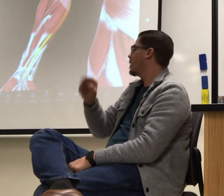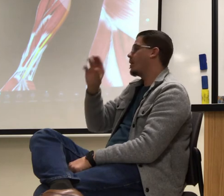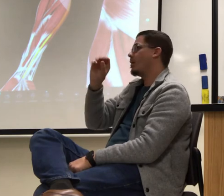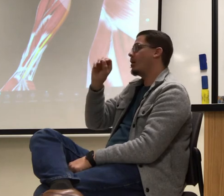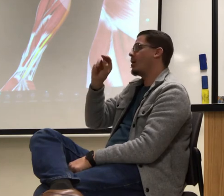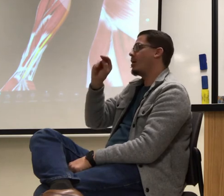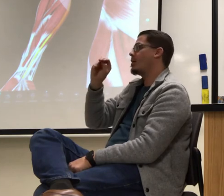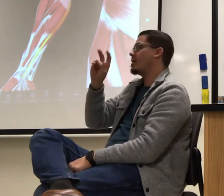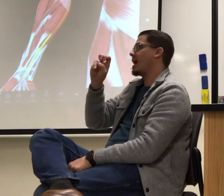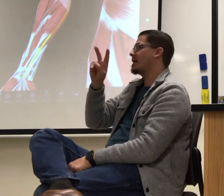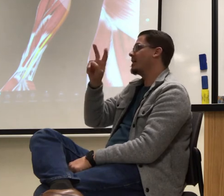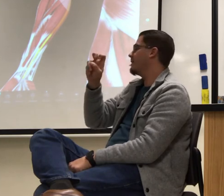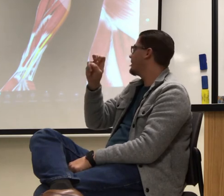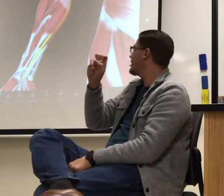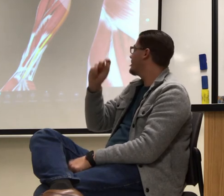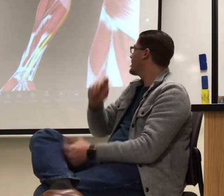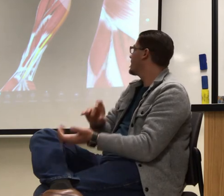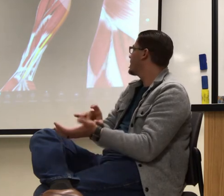connective tissue.